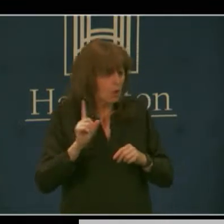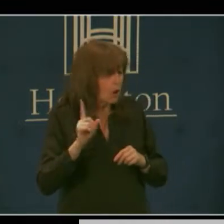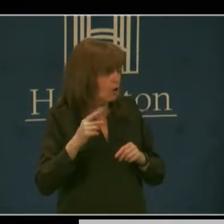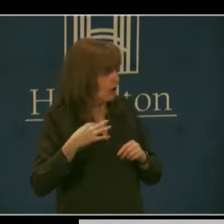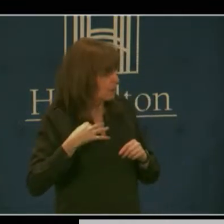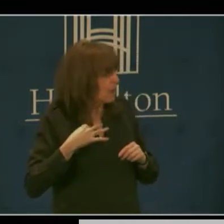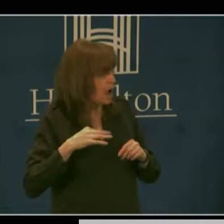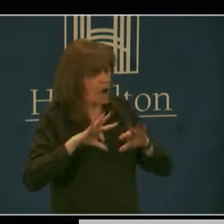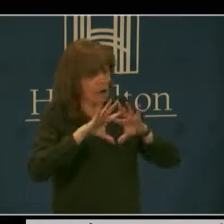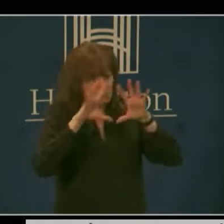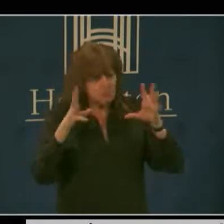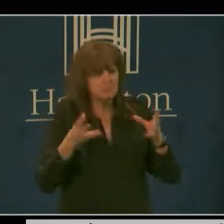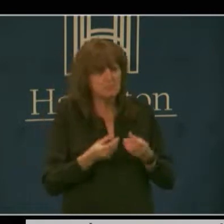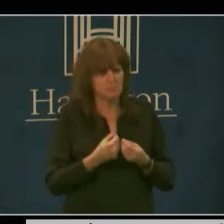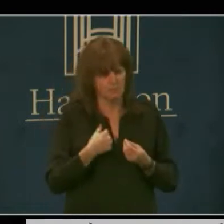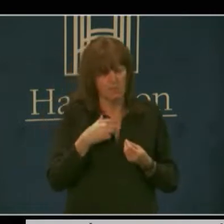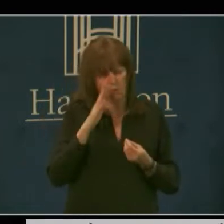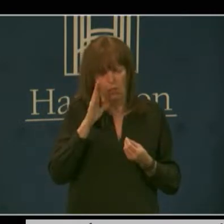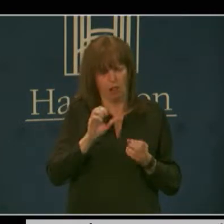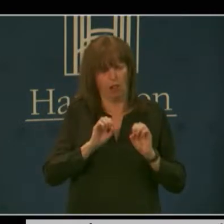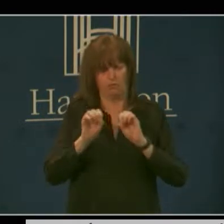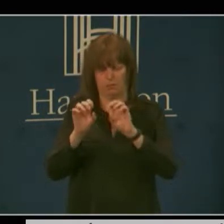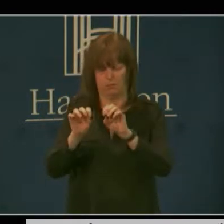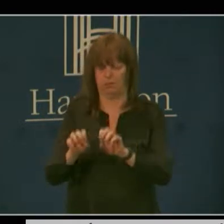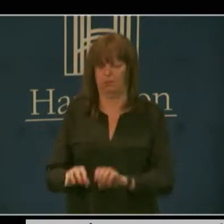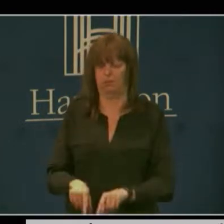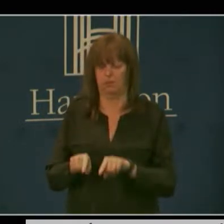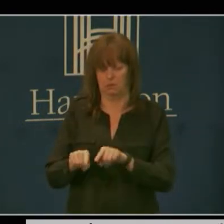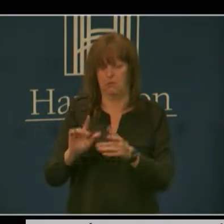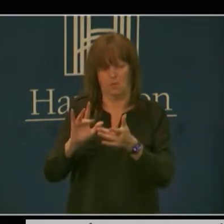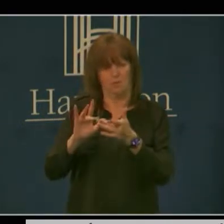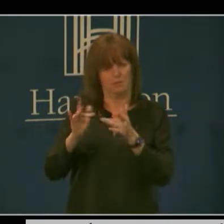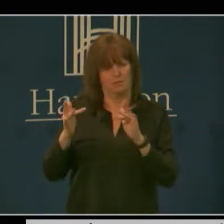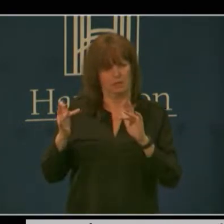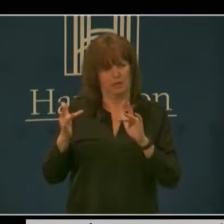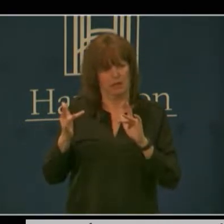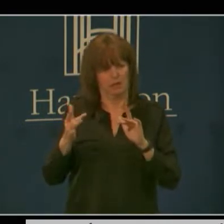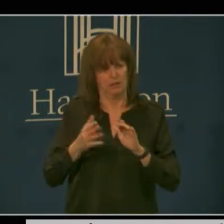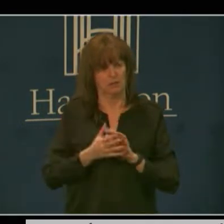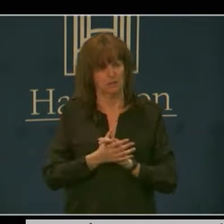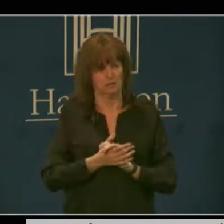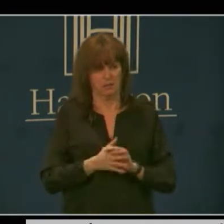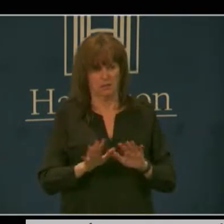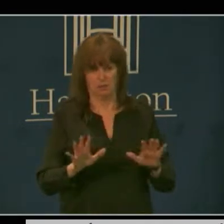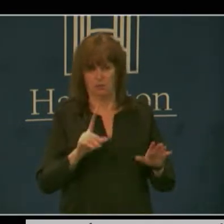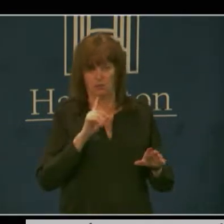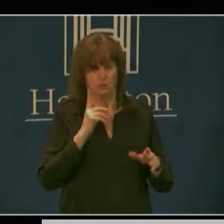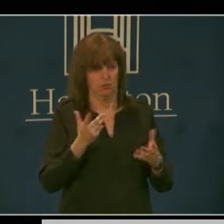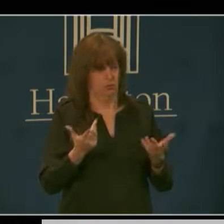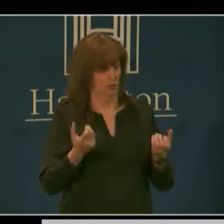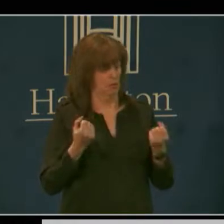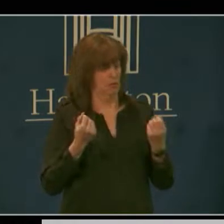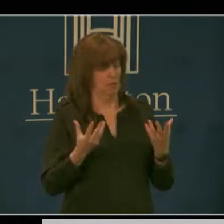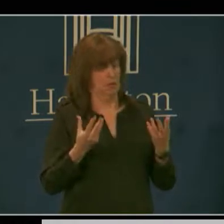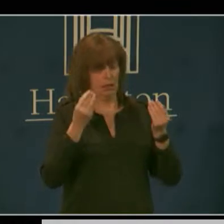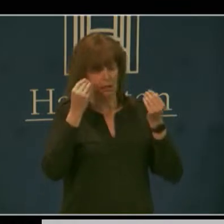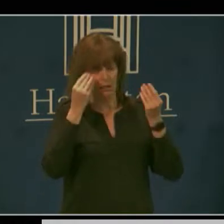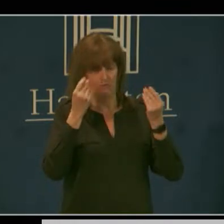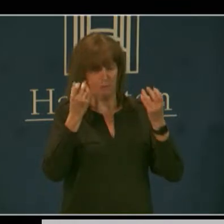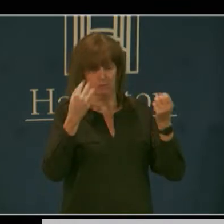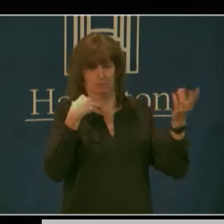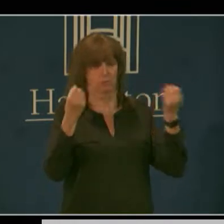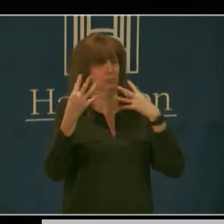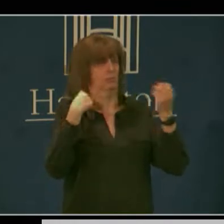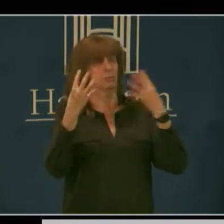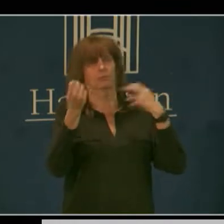I struggle, quite frankly, to keep up with all the announcements and all the resources and what's going to come directly to people and what they have to apply for. And so I think one of the